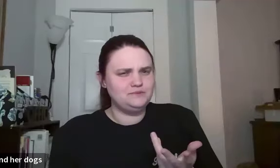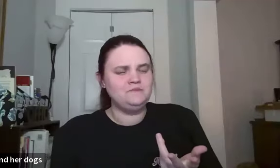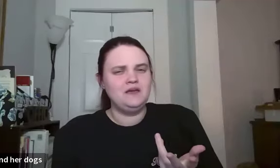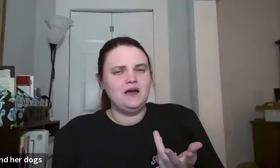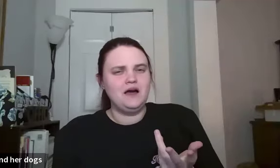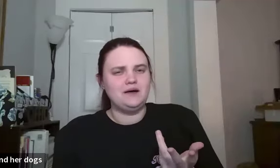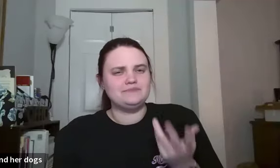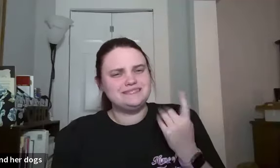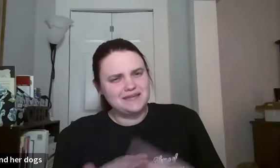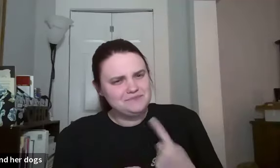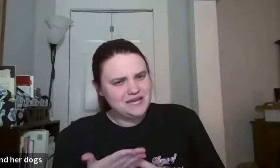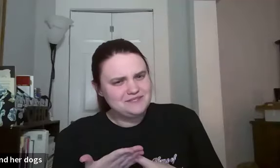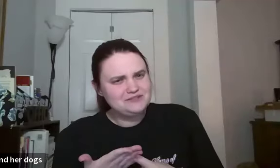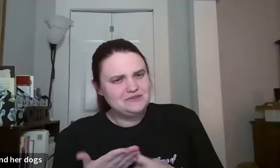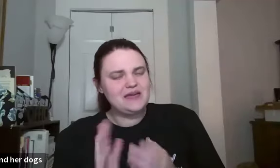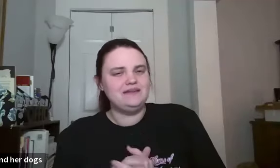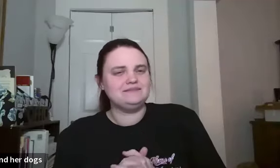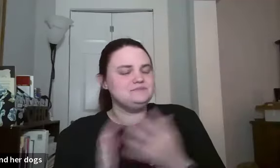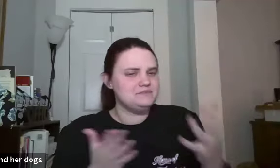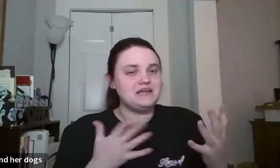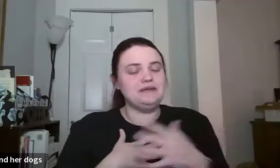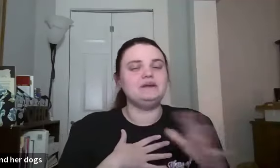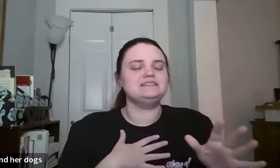you. Sometimes they'll do that. Sometimes, I mean, when I say